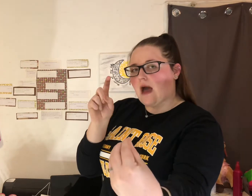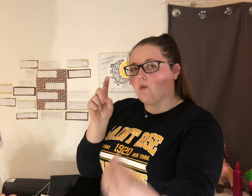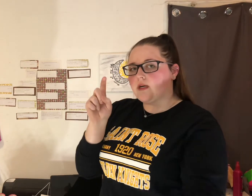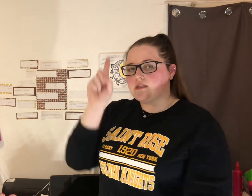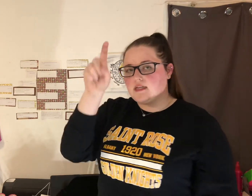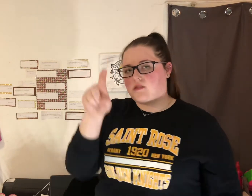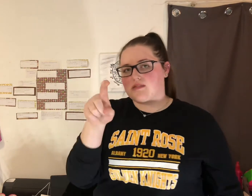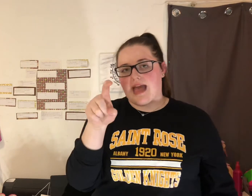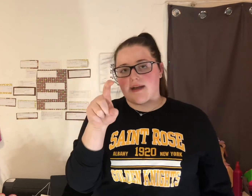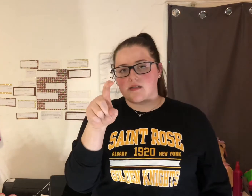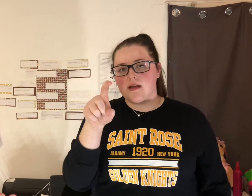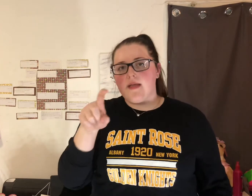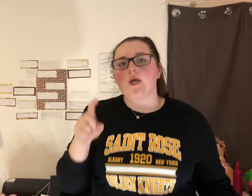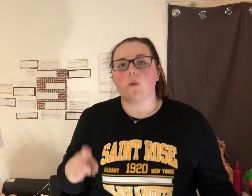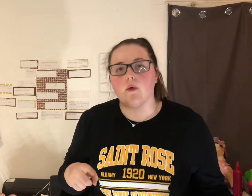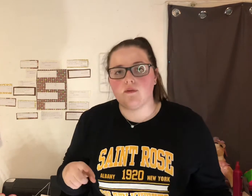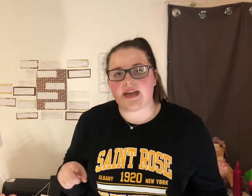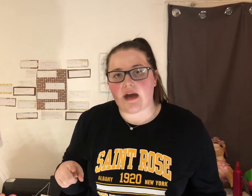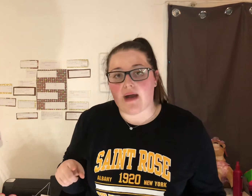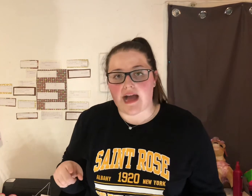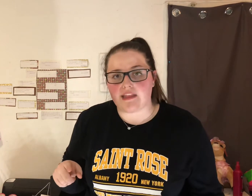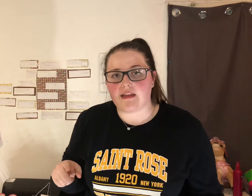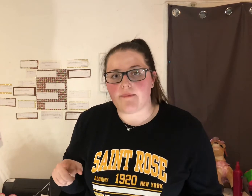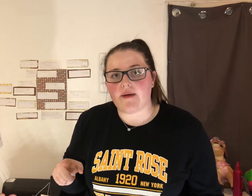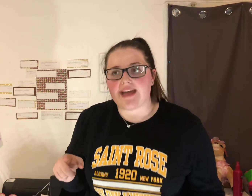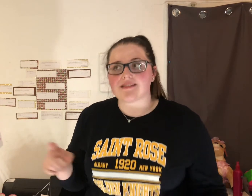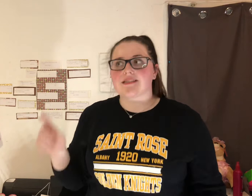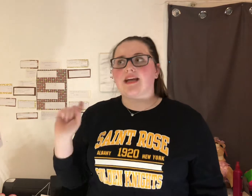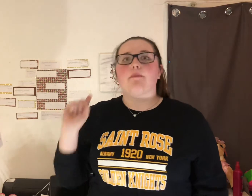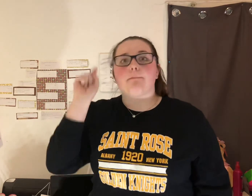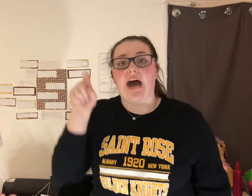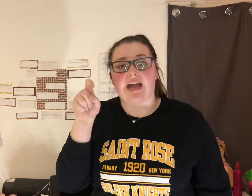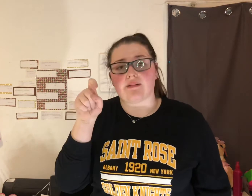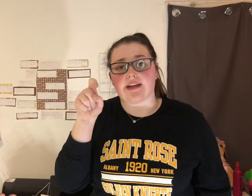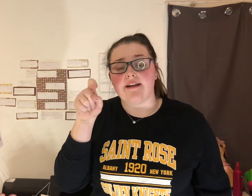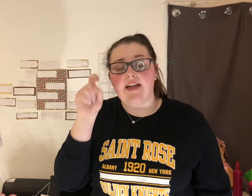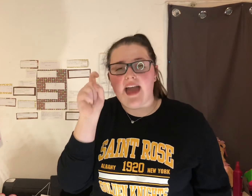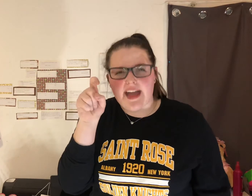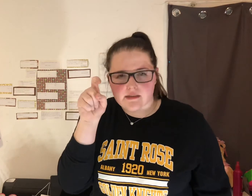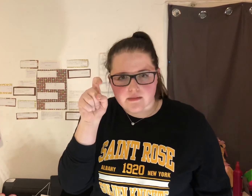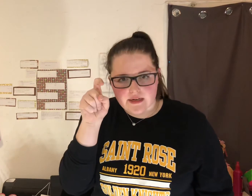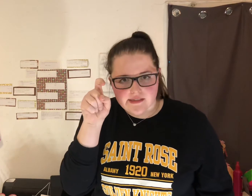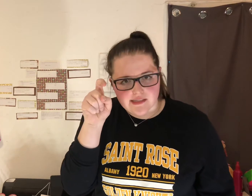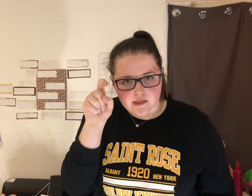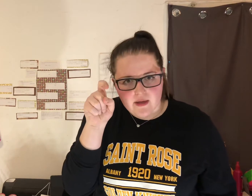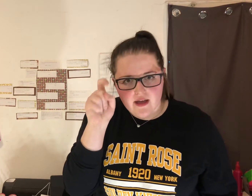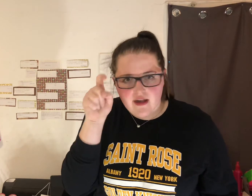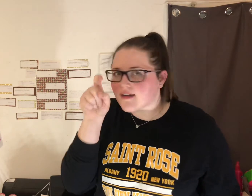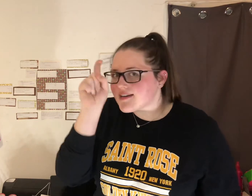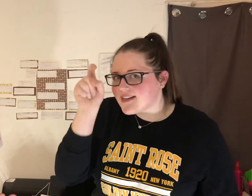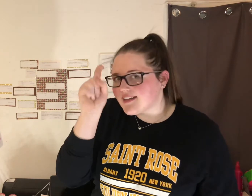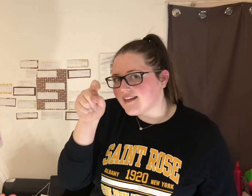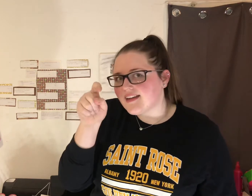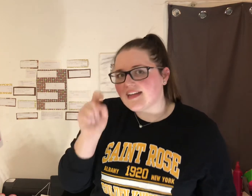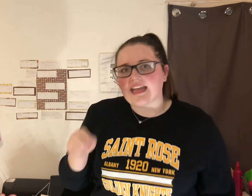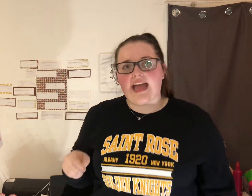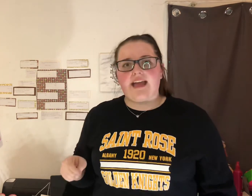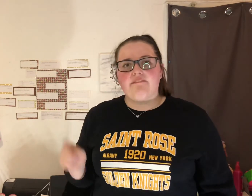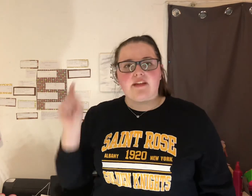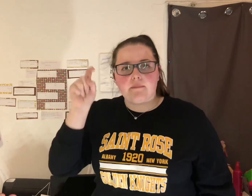outwards, and so it's X. One way how I think about X is like I'm a pirate. X marks the spot, arg. Okay, I feel